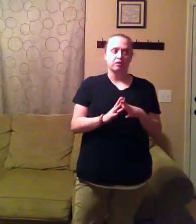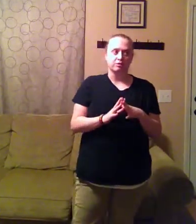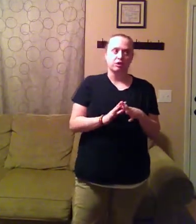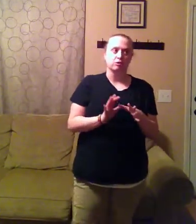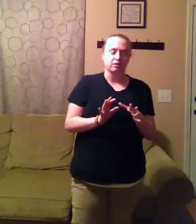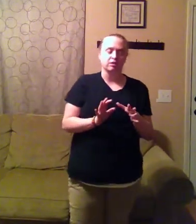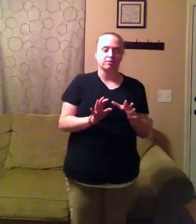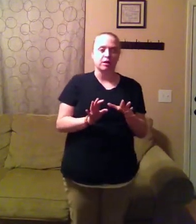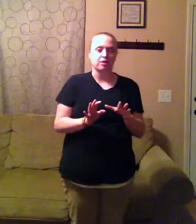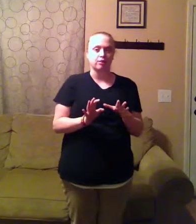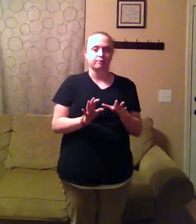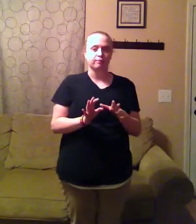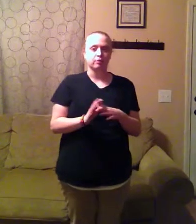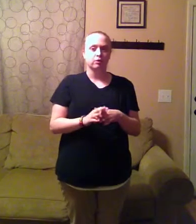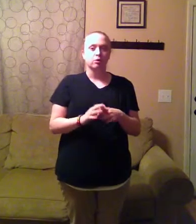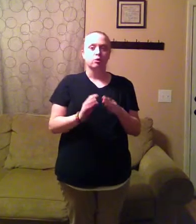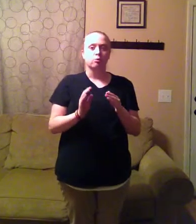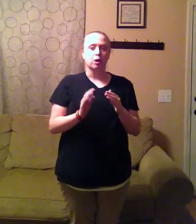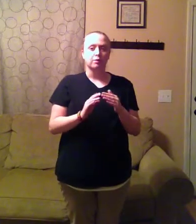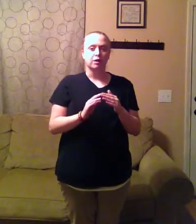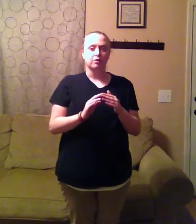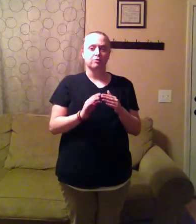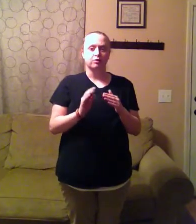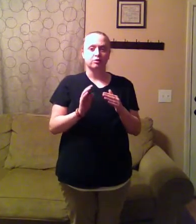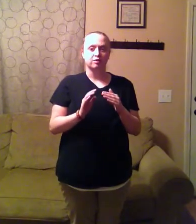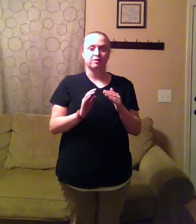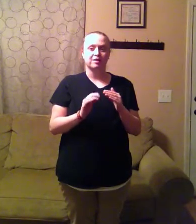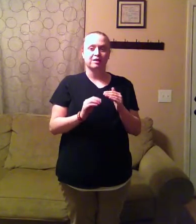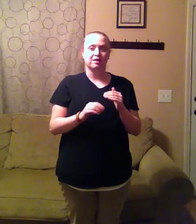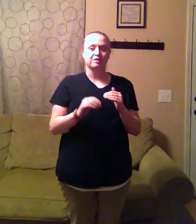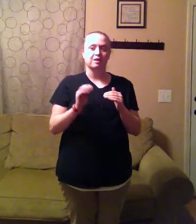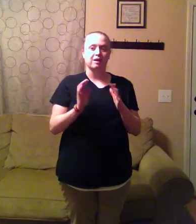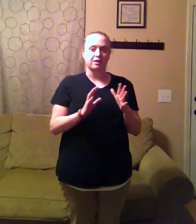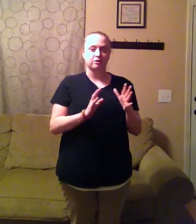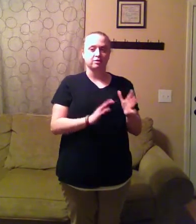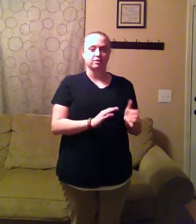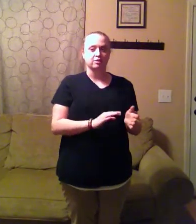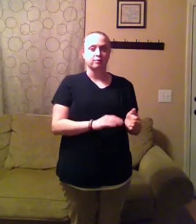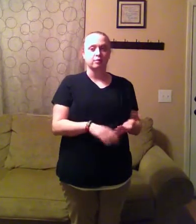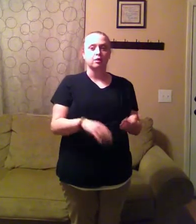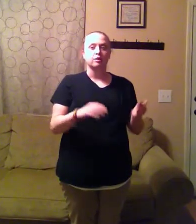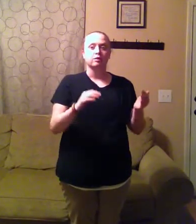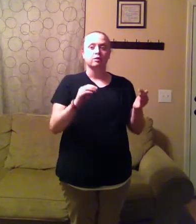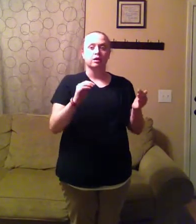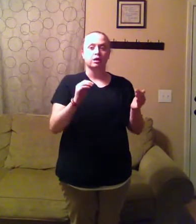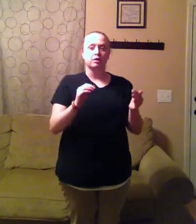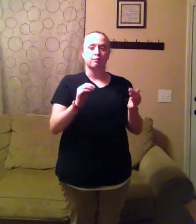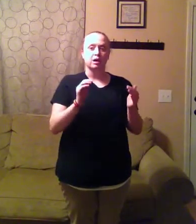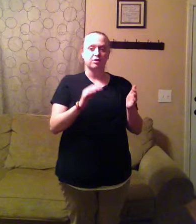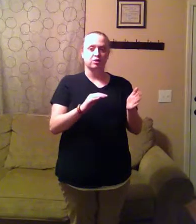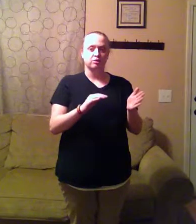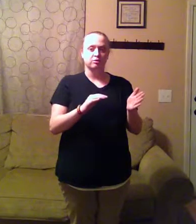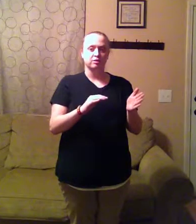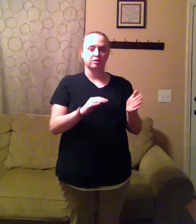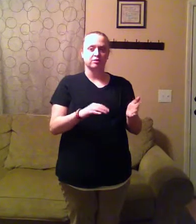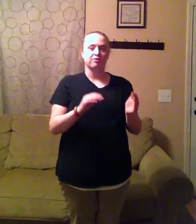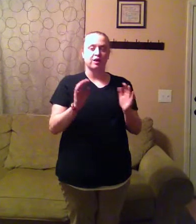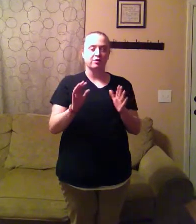effectively using this method. One method for using this technique is the Leitner system. The method uses 5